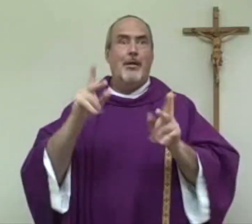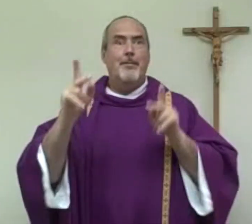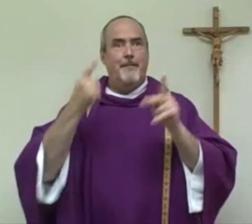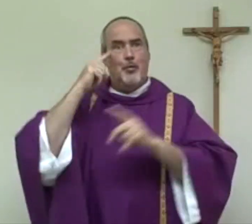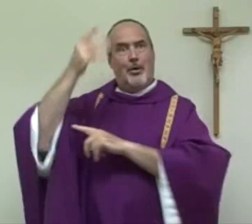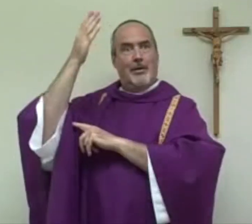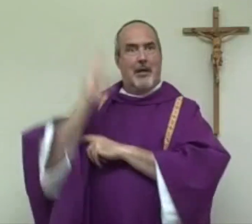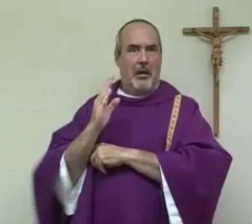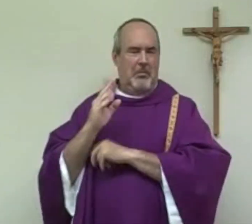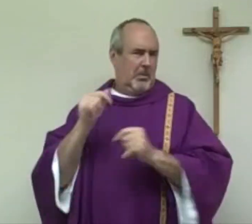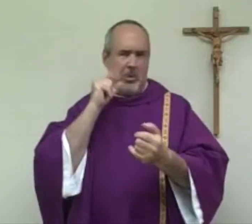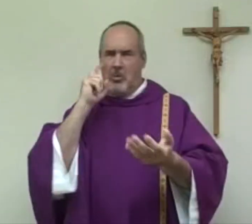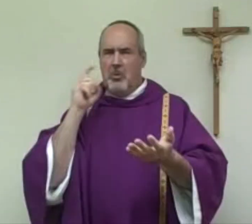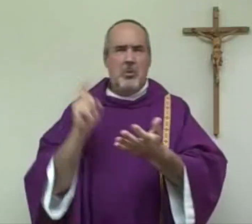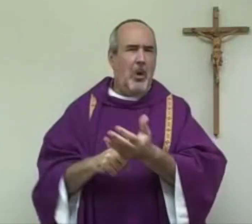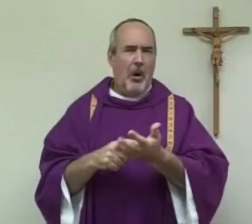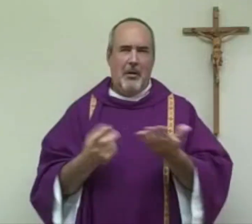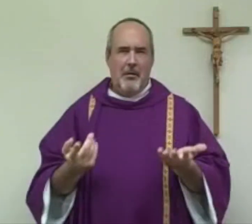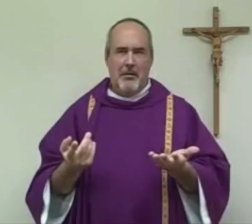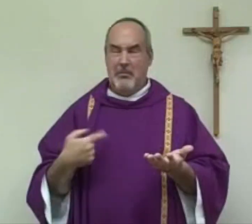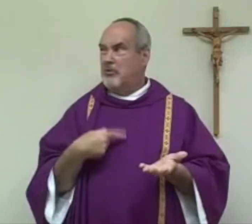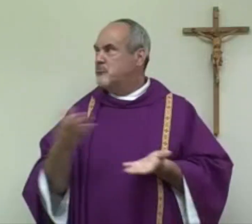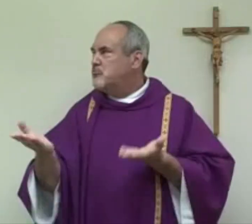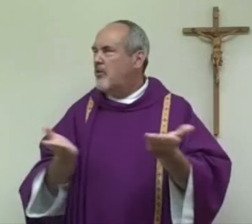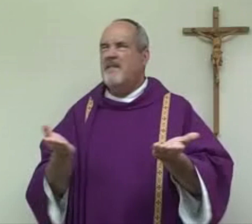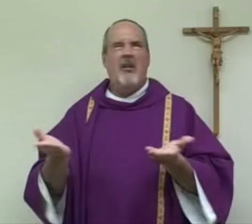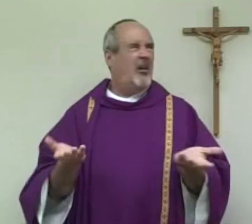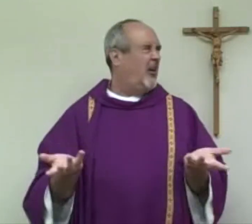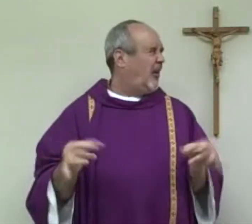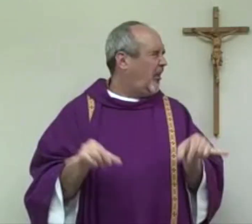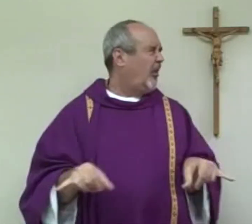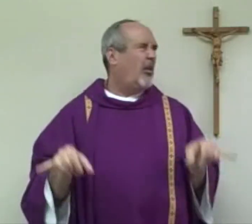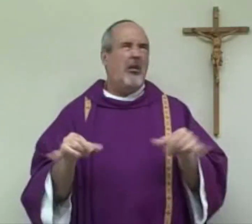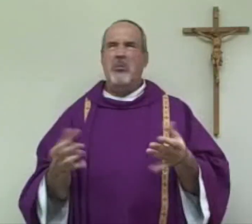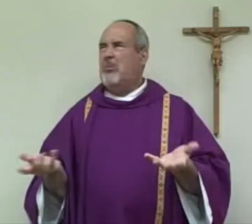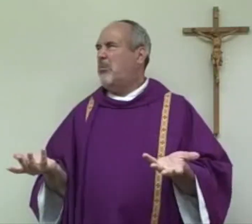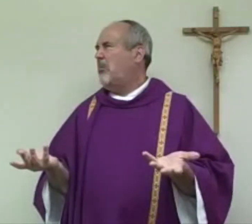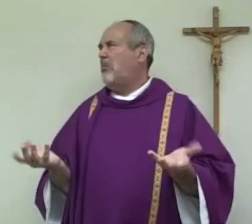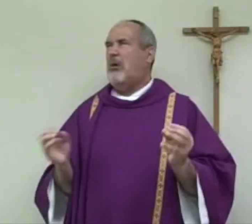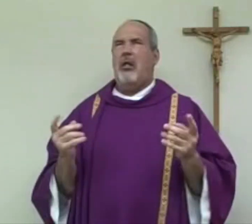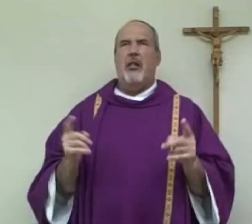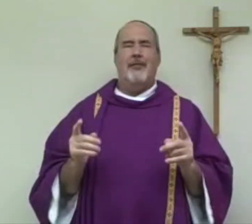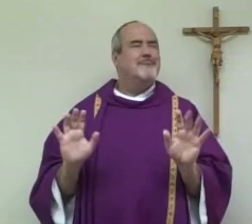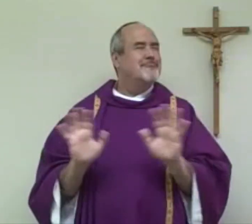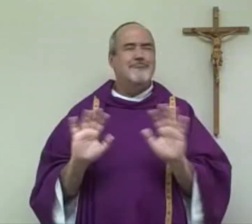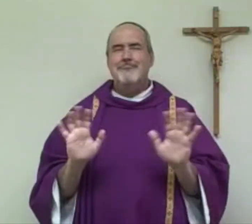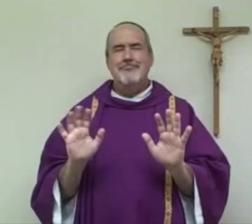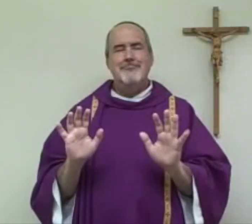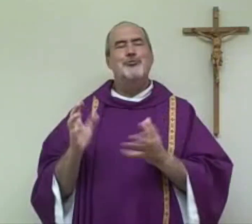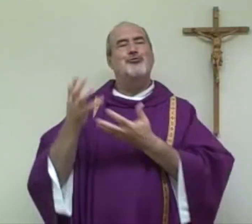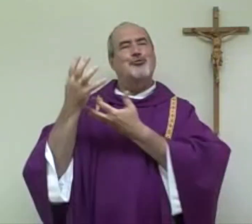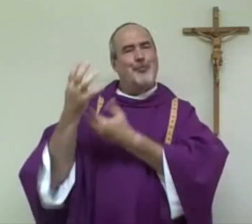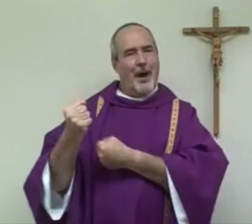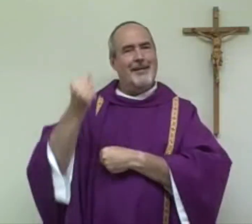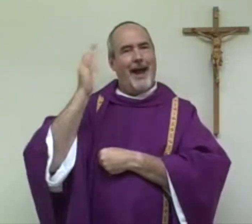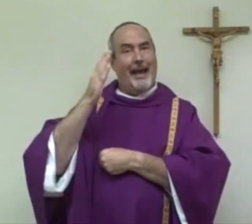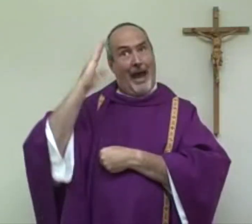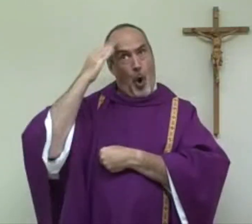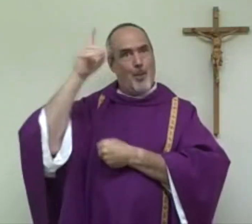Other people may not notice our service or our work for God, and we keep doing it and we think this isn't worth it. But we have